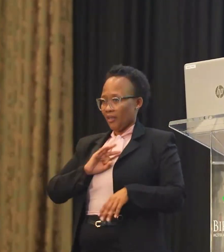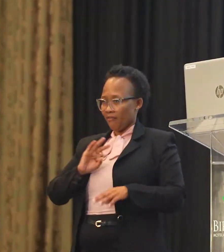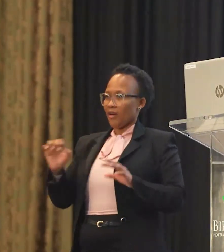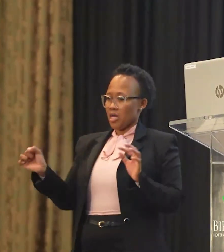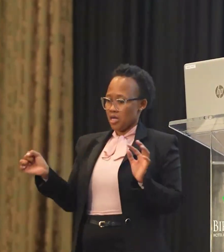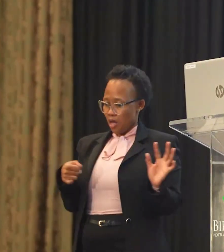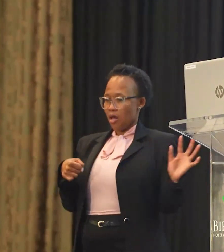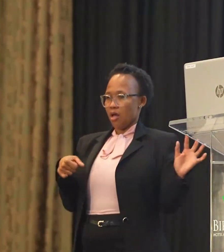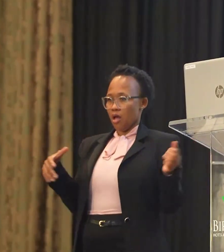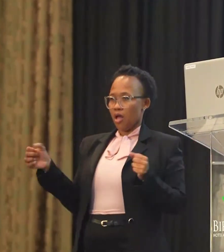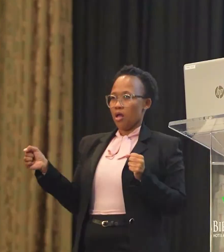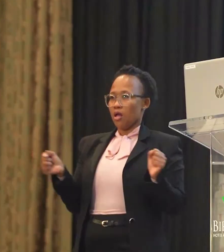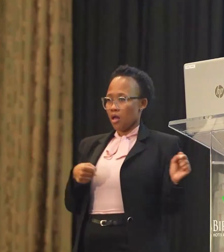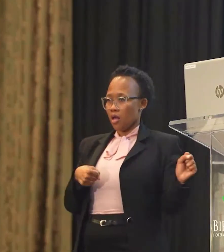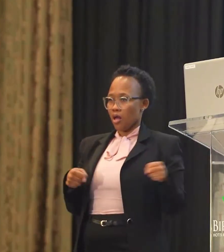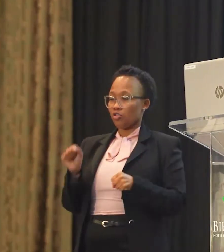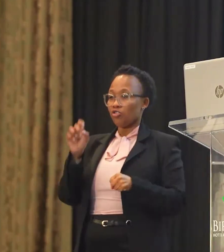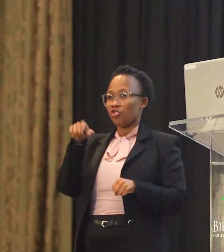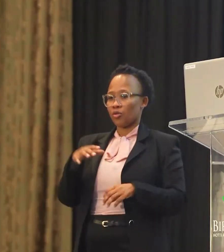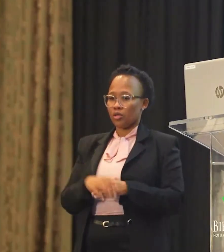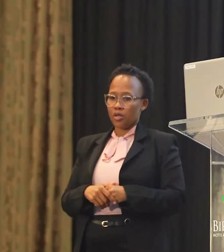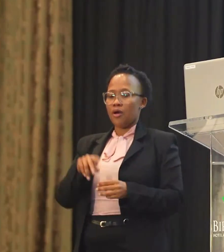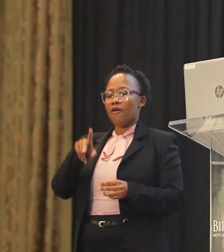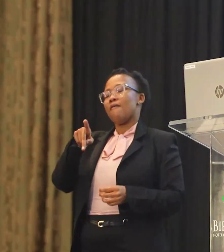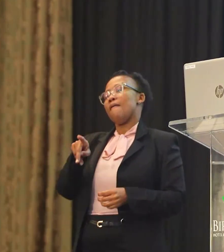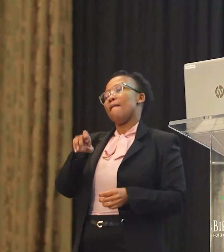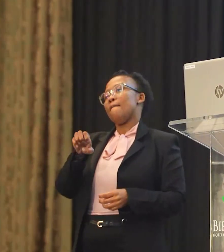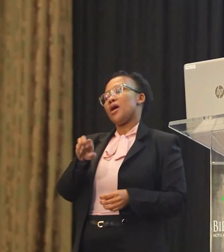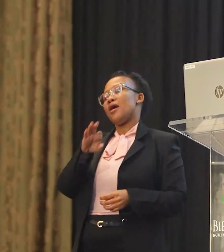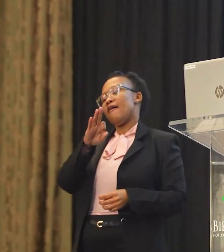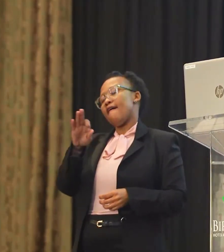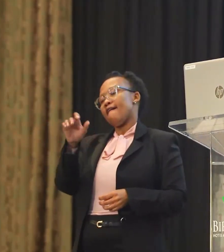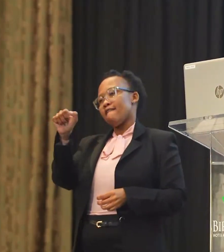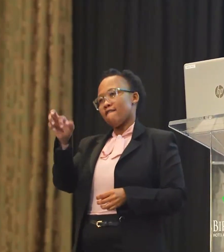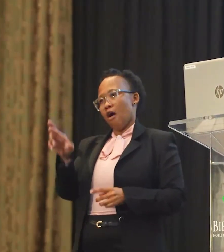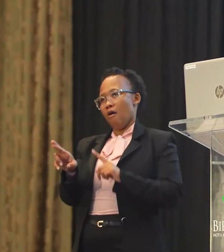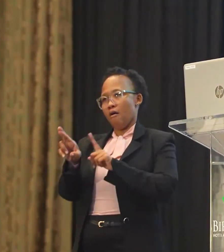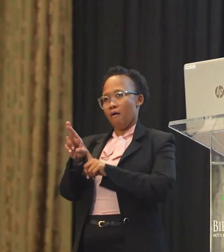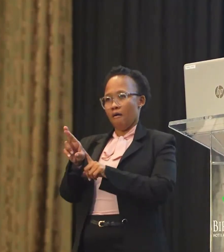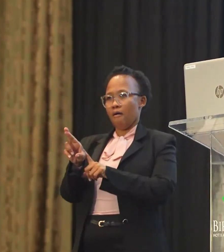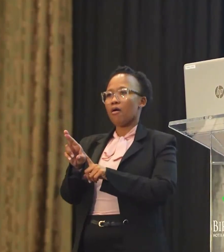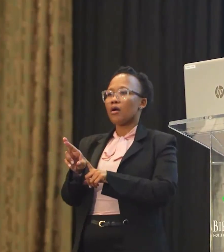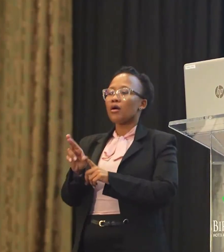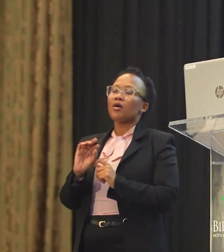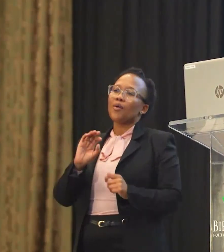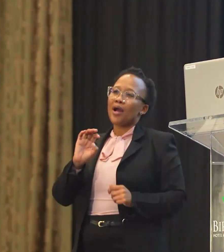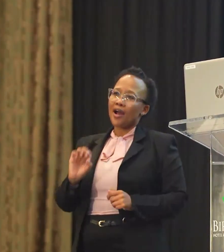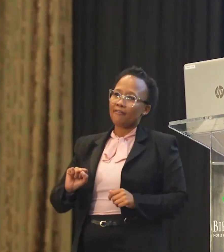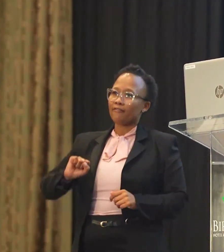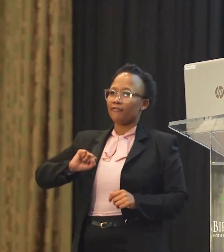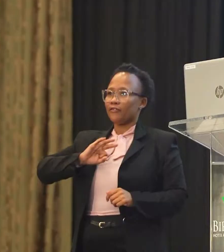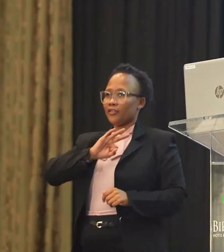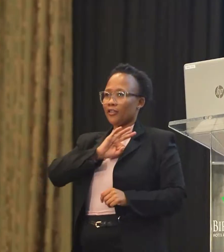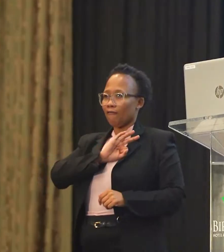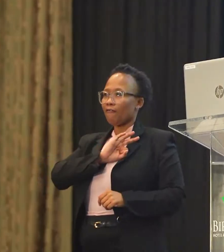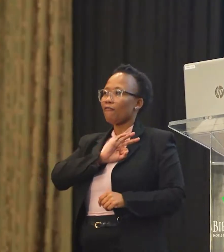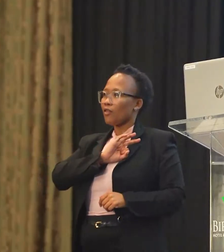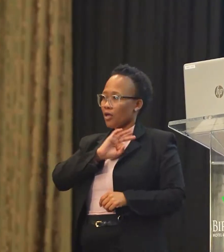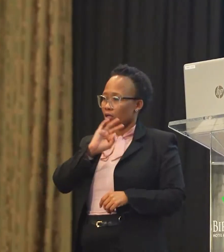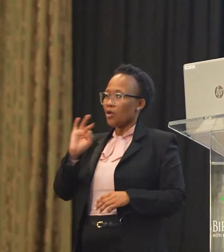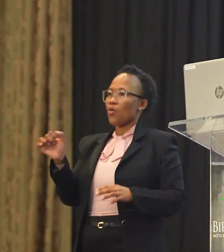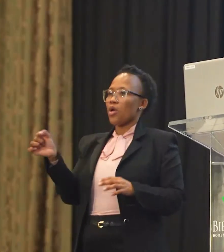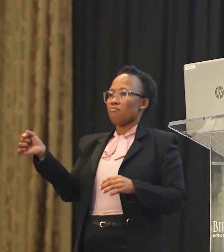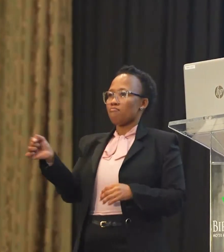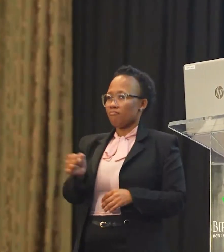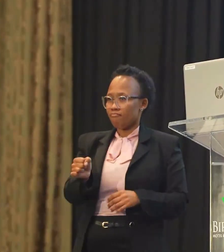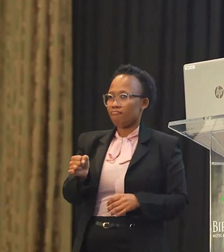for PEPFAR, this means that, the district support partners that already employ some of these staff